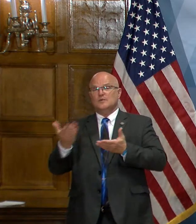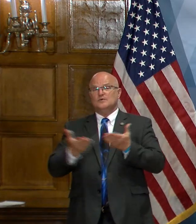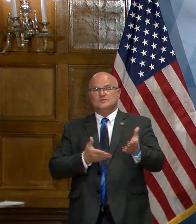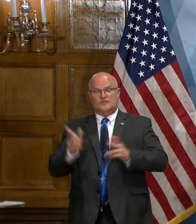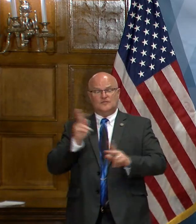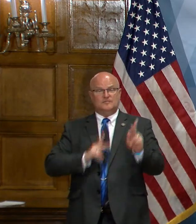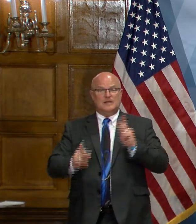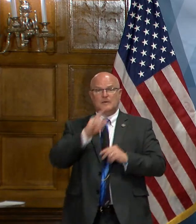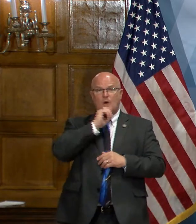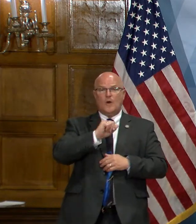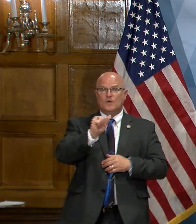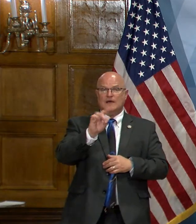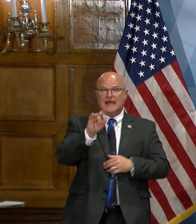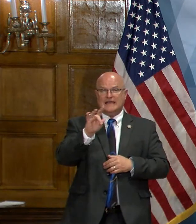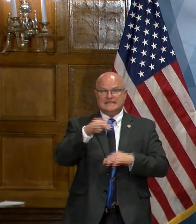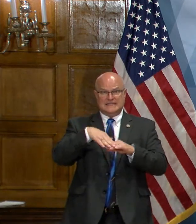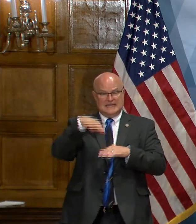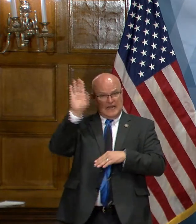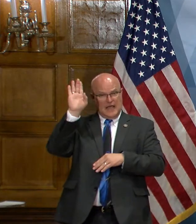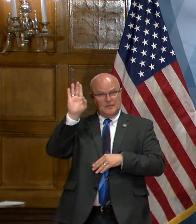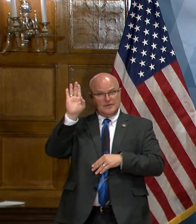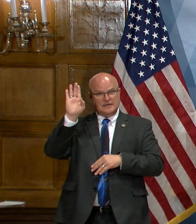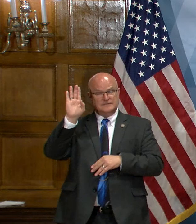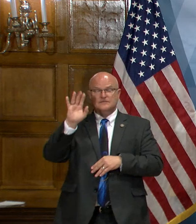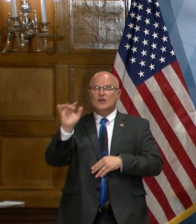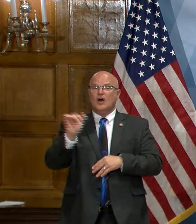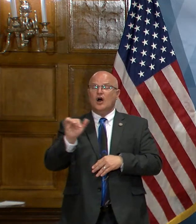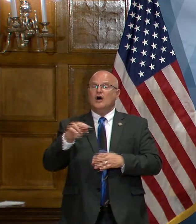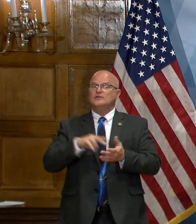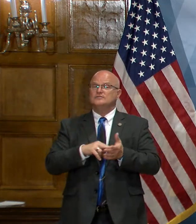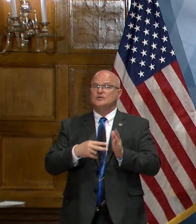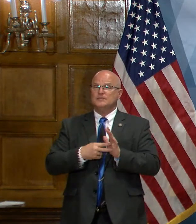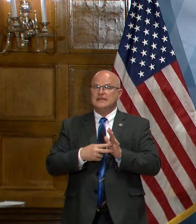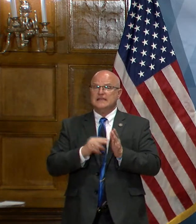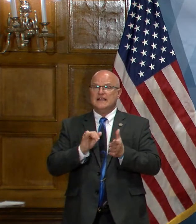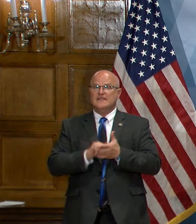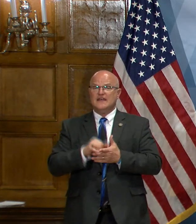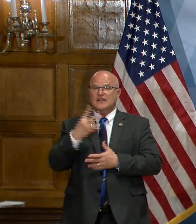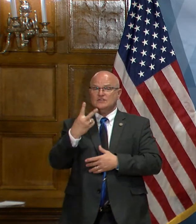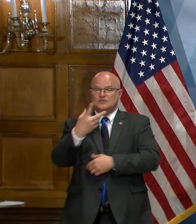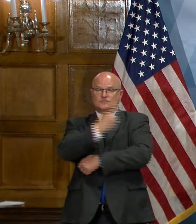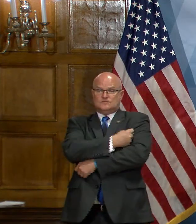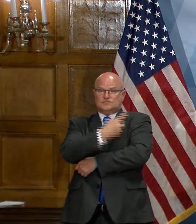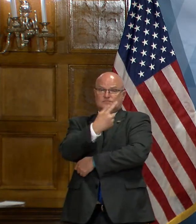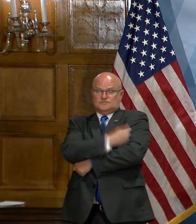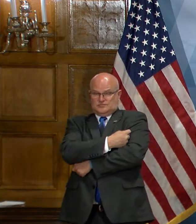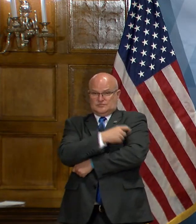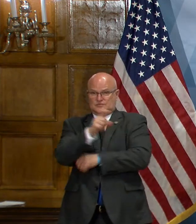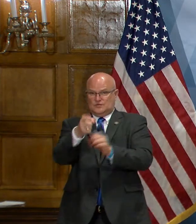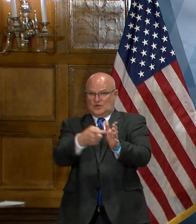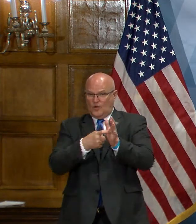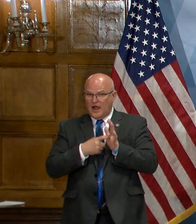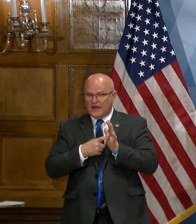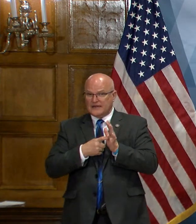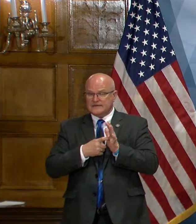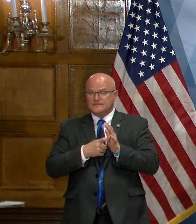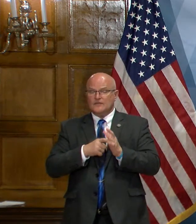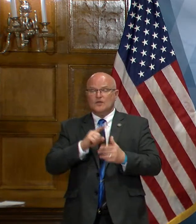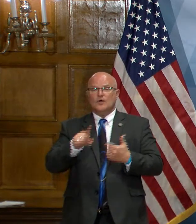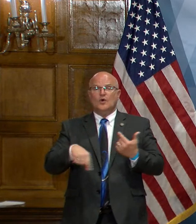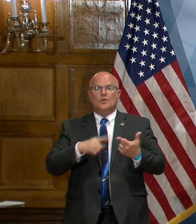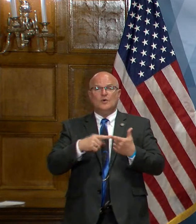serve individuals 18 years of age and older. It also means that 2 doses will be required, so when